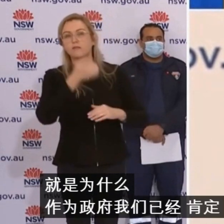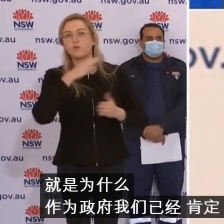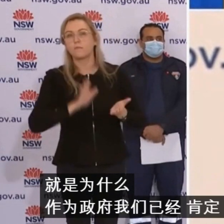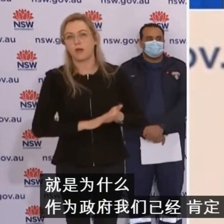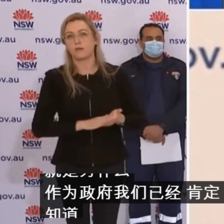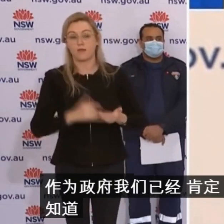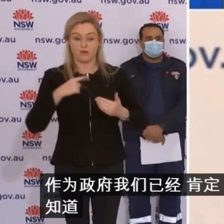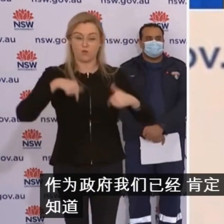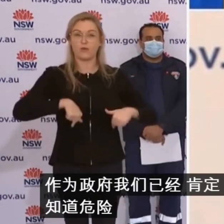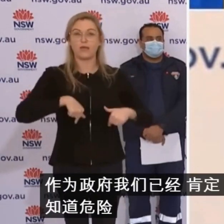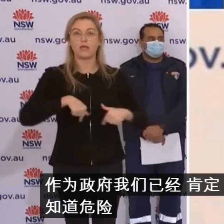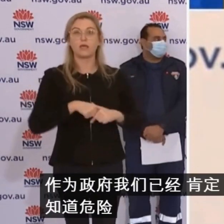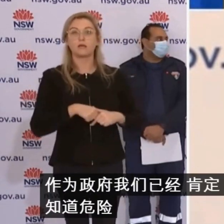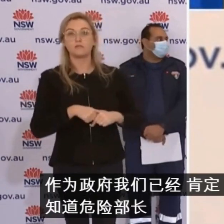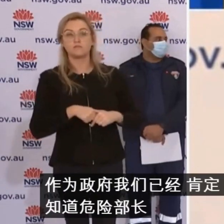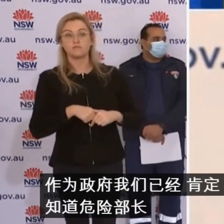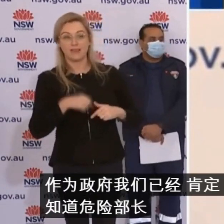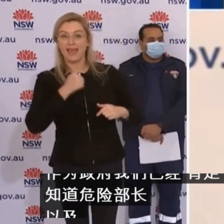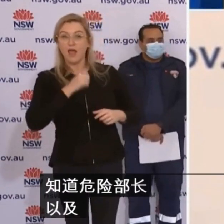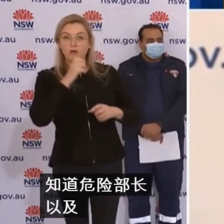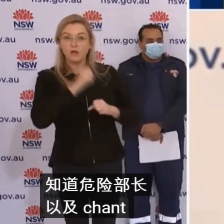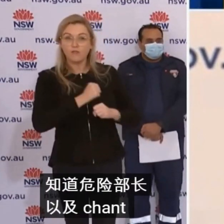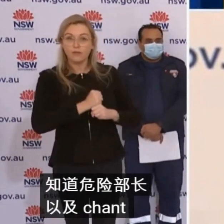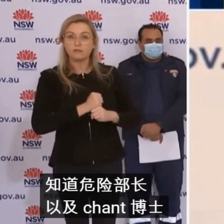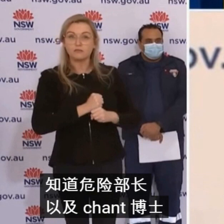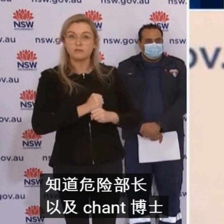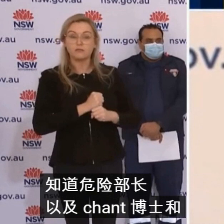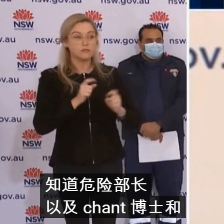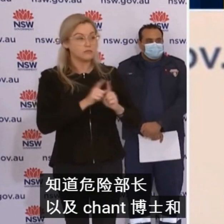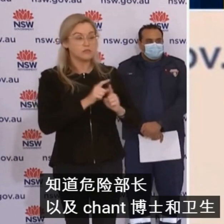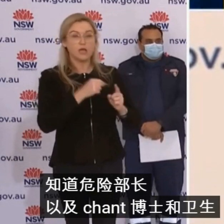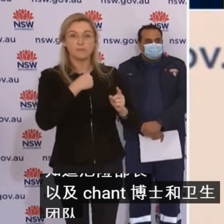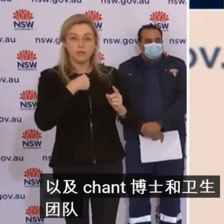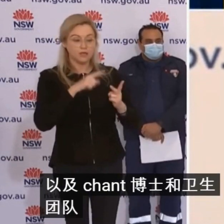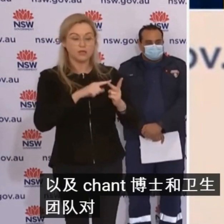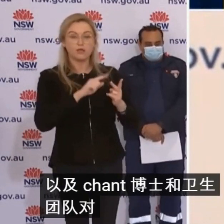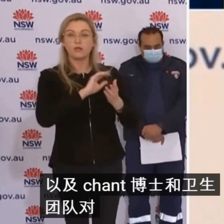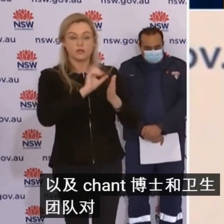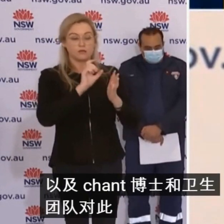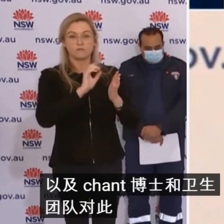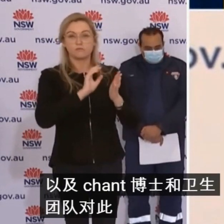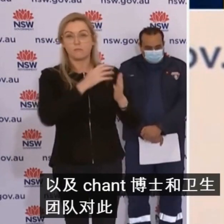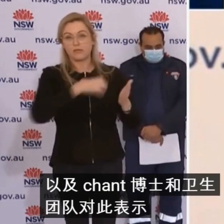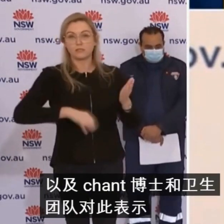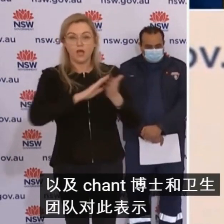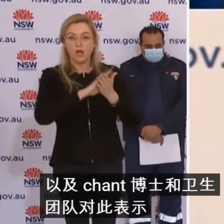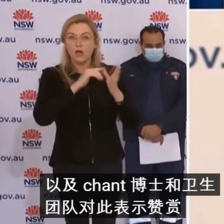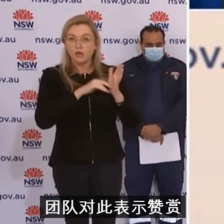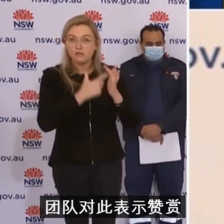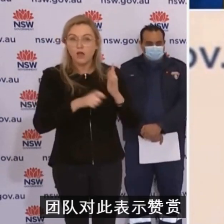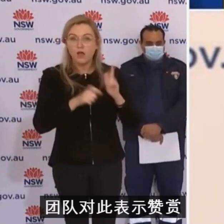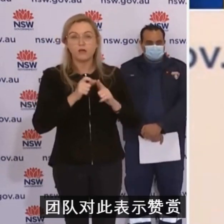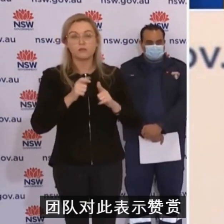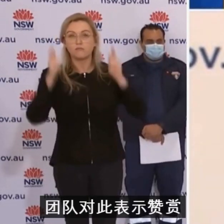made sure, and I know Minister Hazzard has appreciated this as well as Dr. Chant and the health team, we've invested extra billions